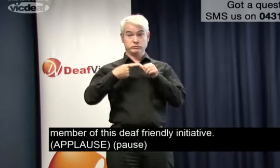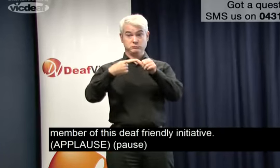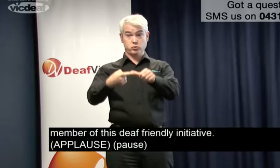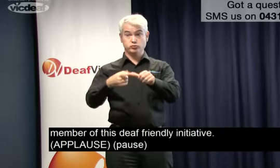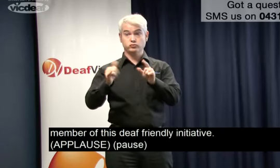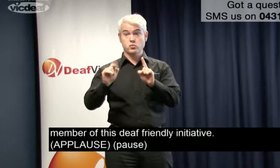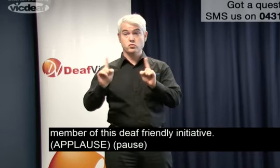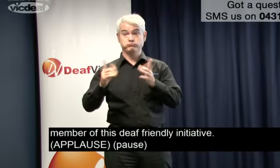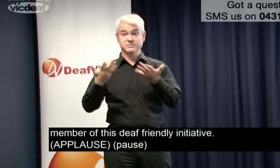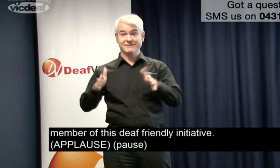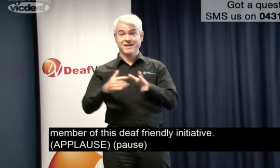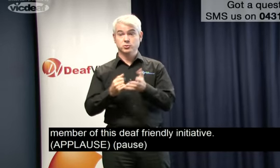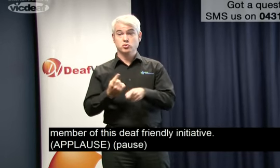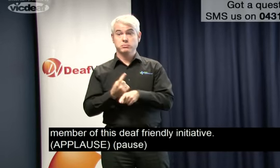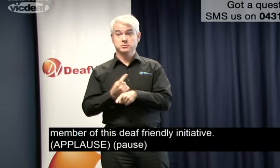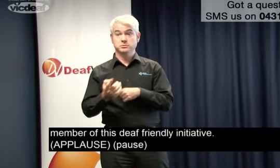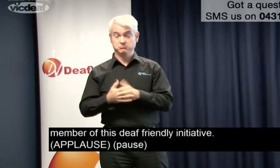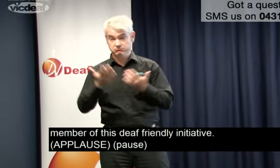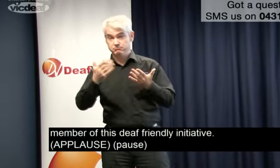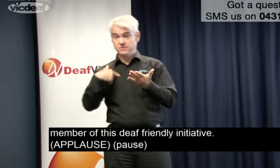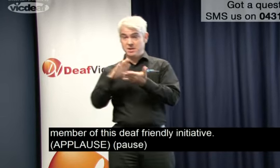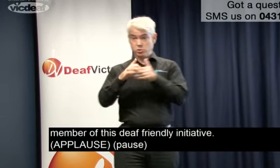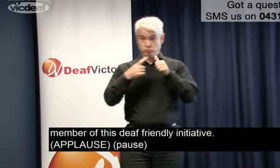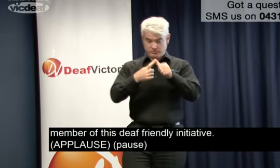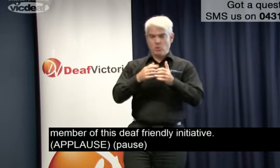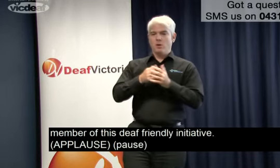Did you want to respond, Melissa, or did you want to leave that just as a comment? I'm happy